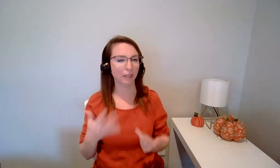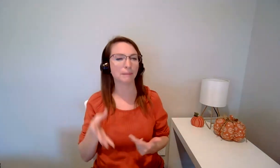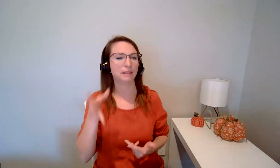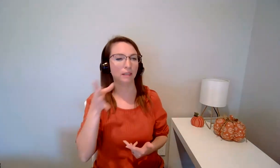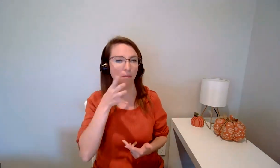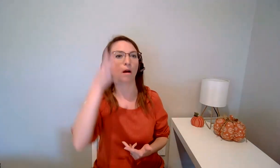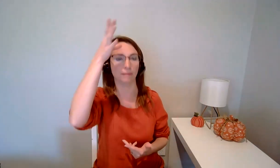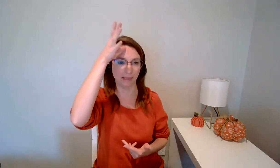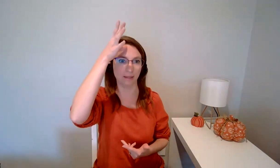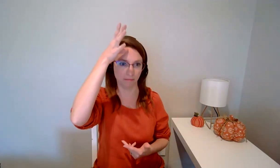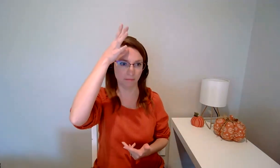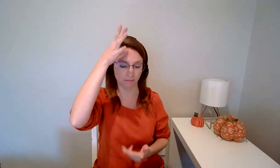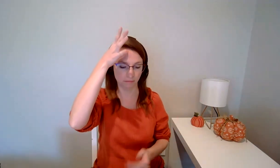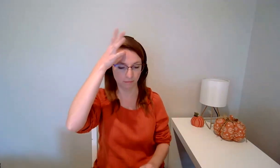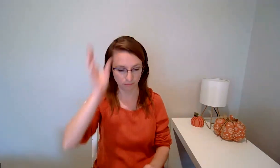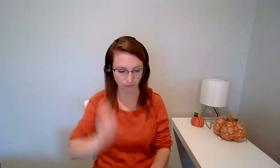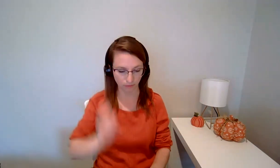time I see mom, dad.